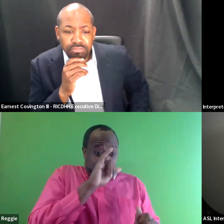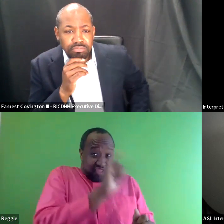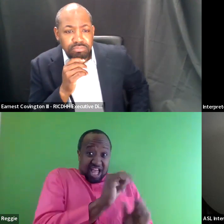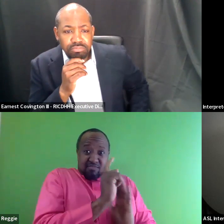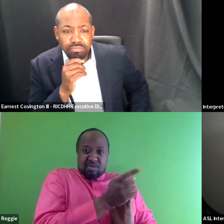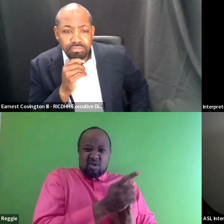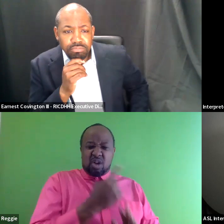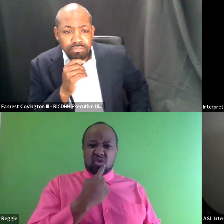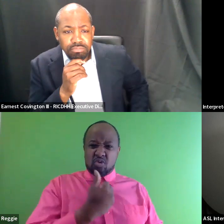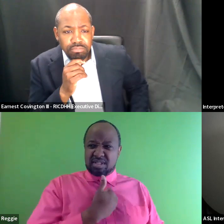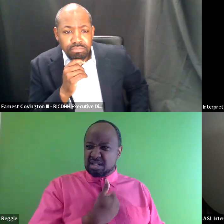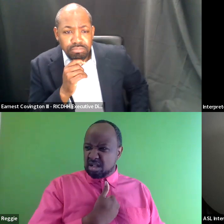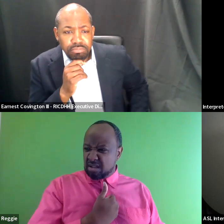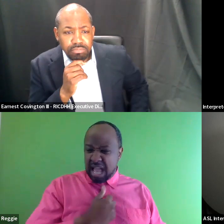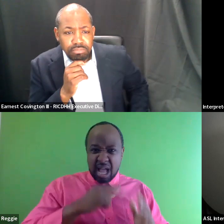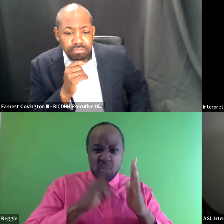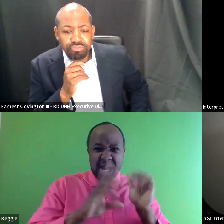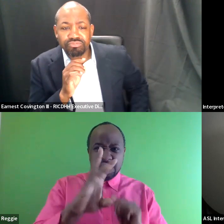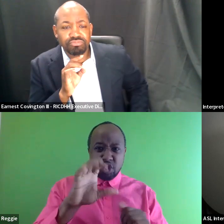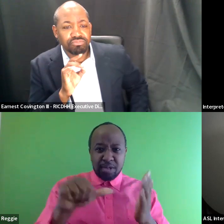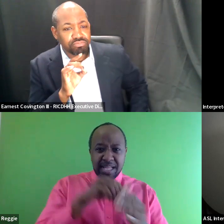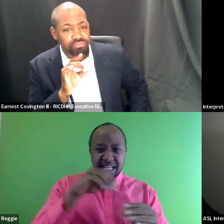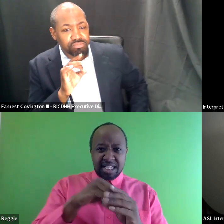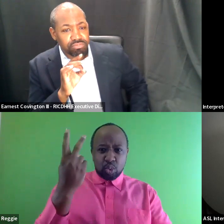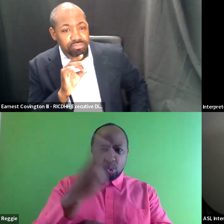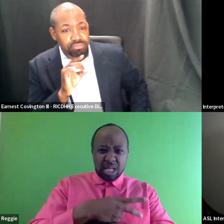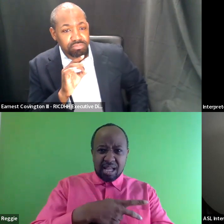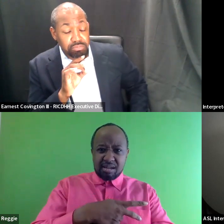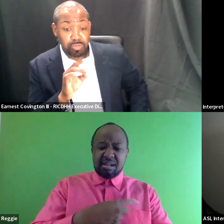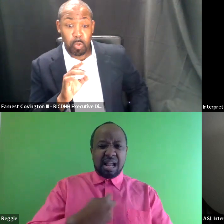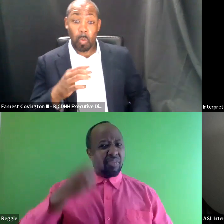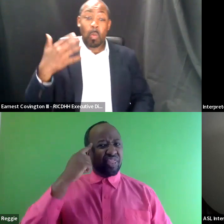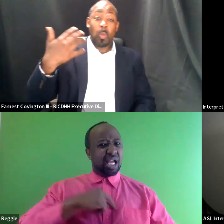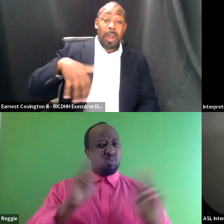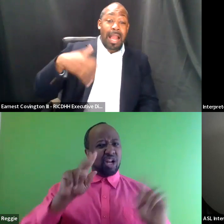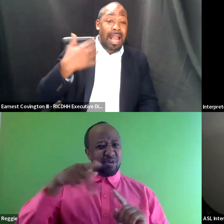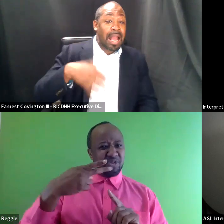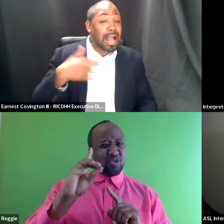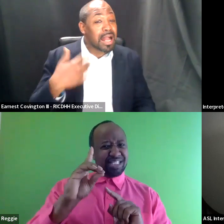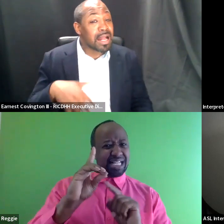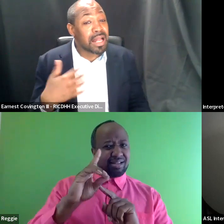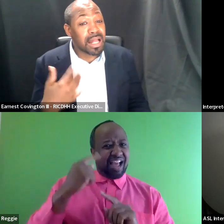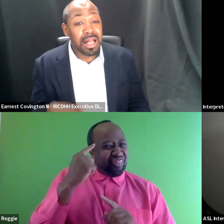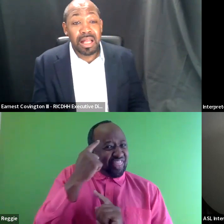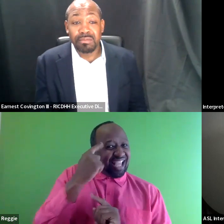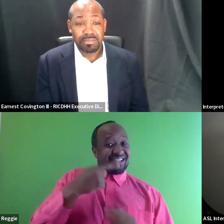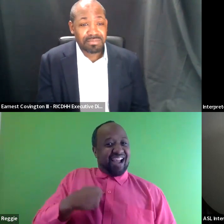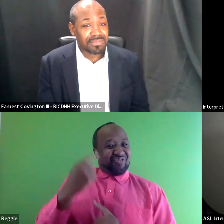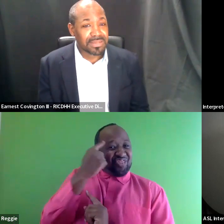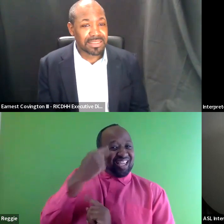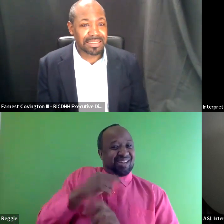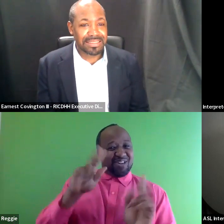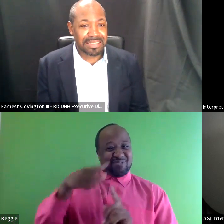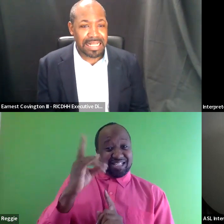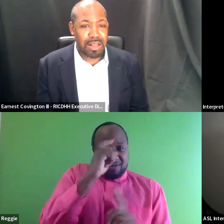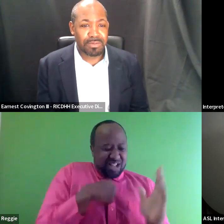as much as I could and quickly. And I went, wait a minute. I read all of this in such a short amount of time.